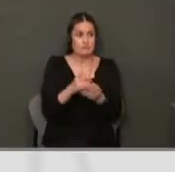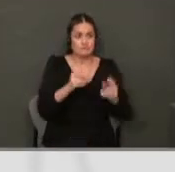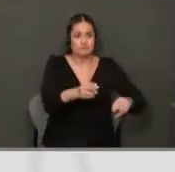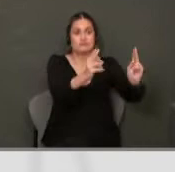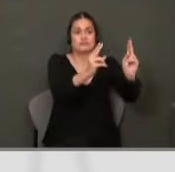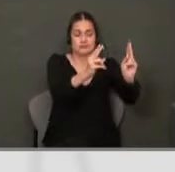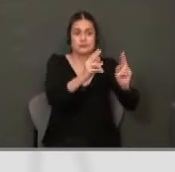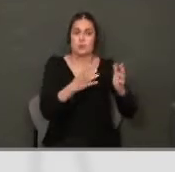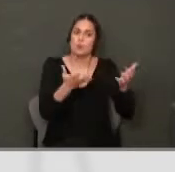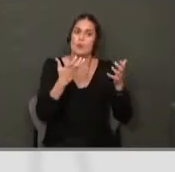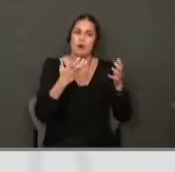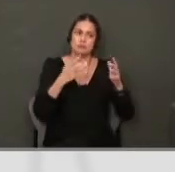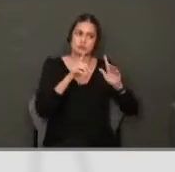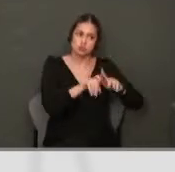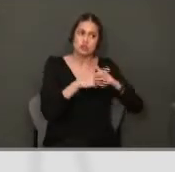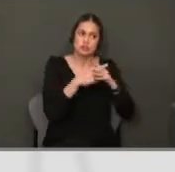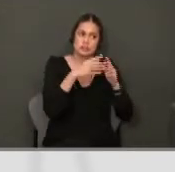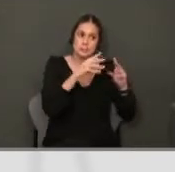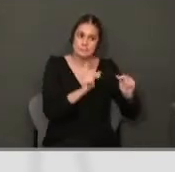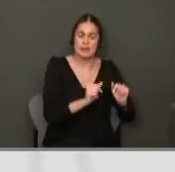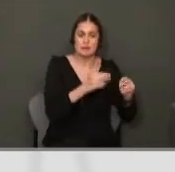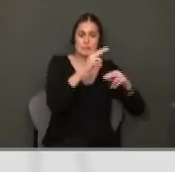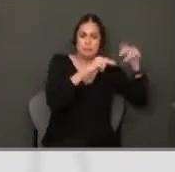money out as soon as possible.